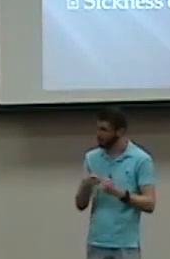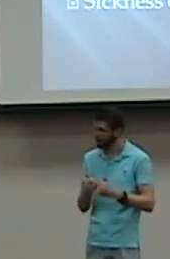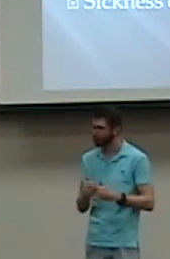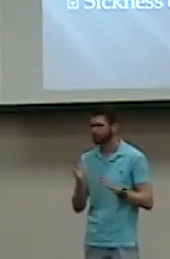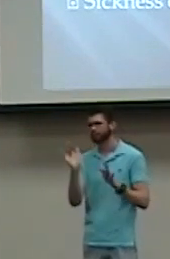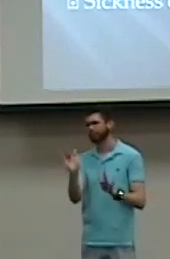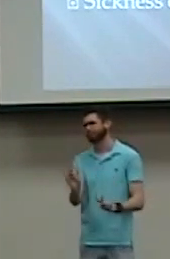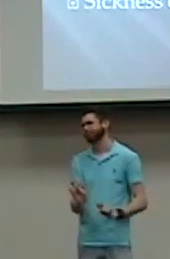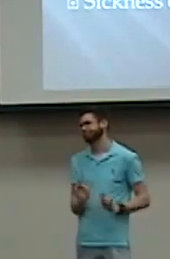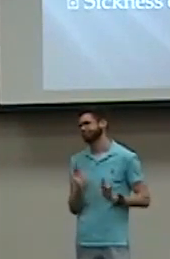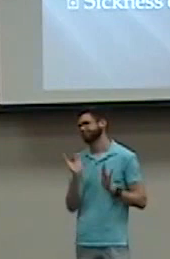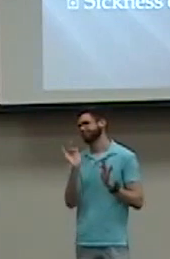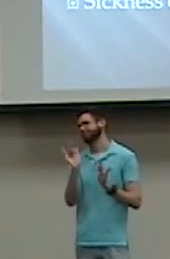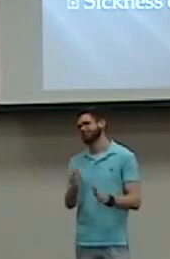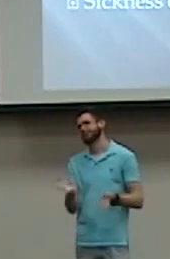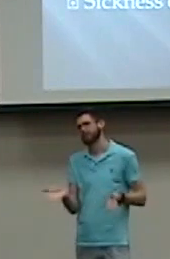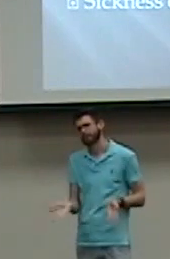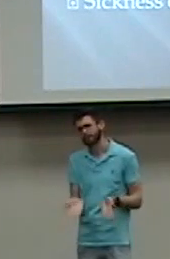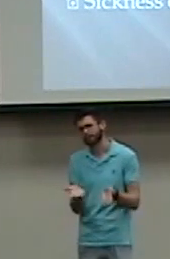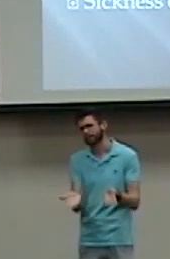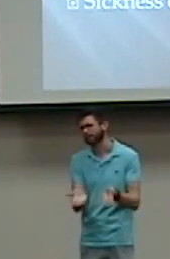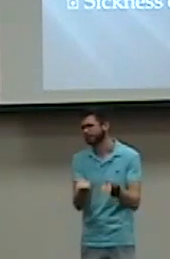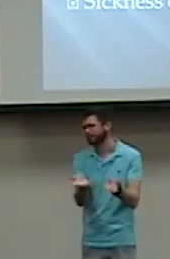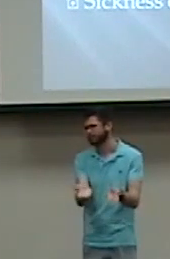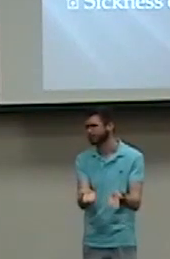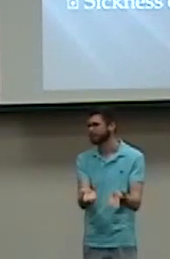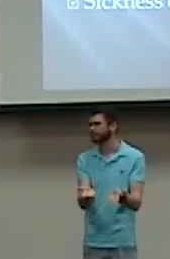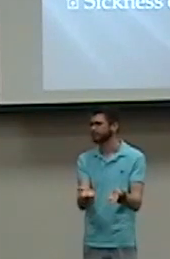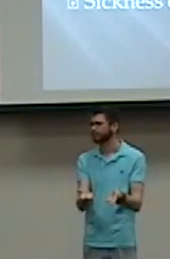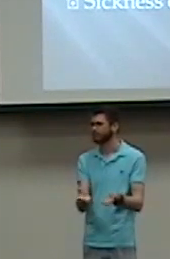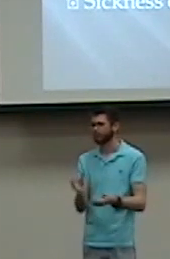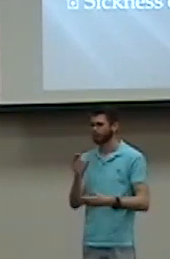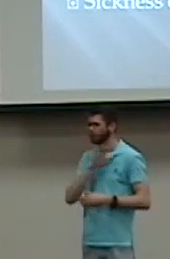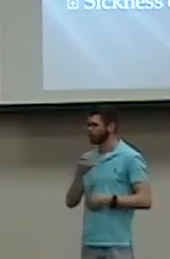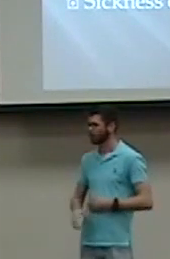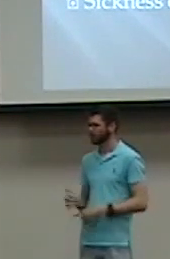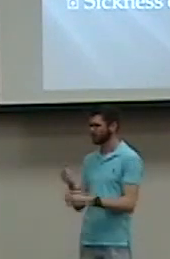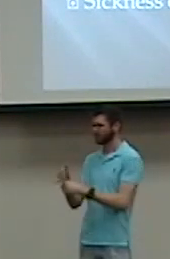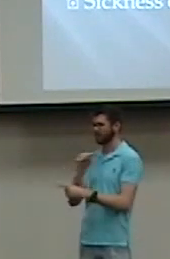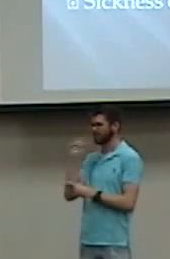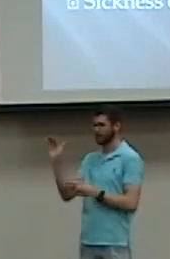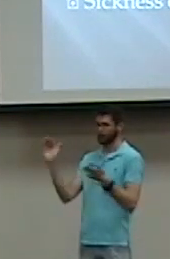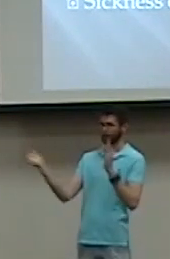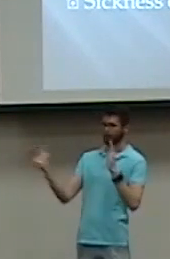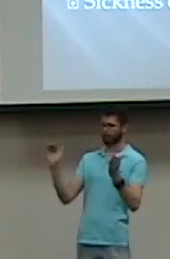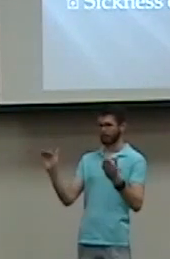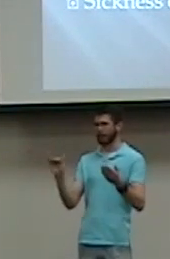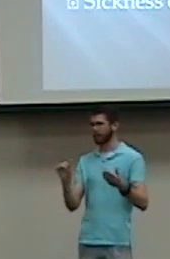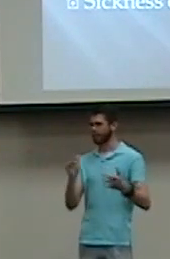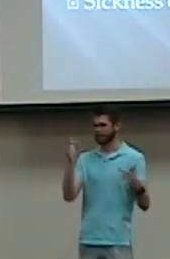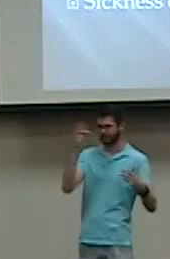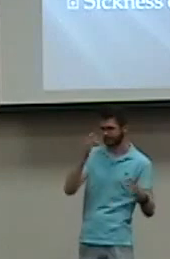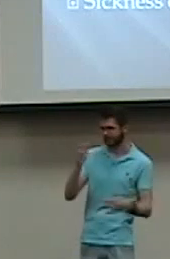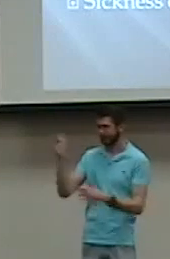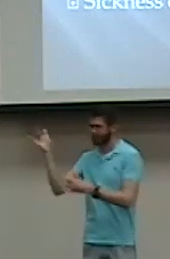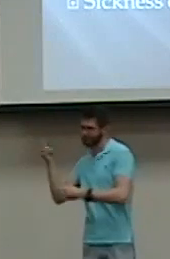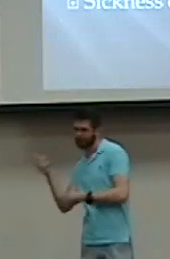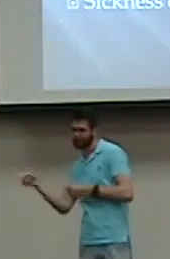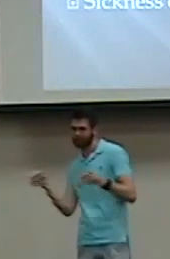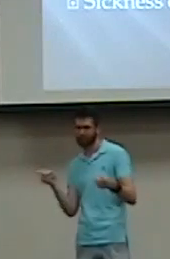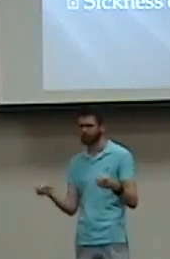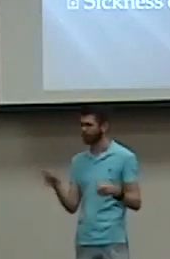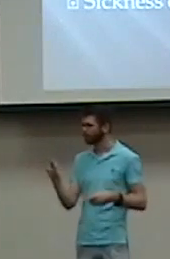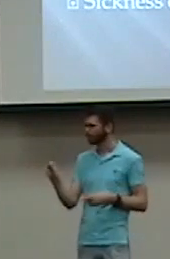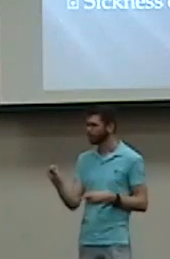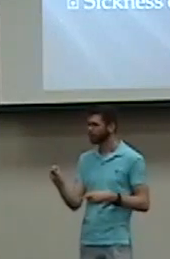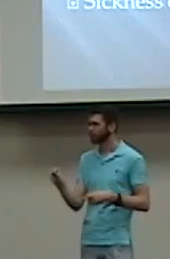and encouragement. For Christ doesn't compare. In fact, he doesn't even get mad at the woman when he interrupts him